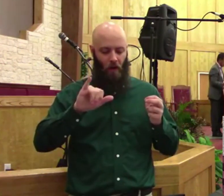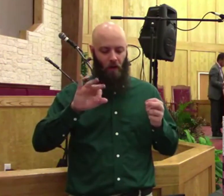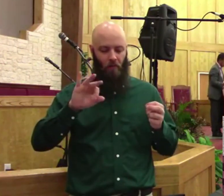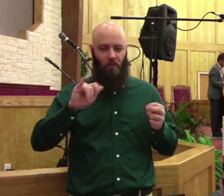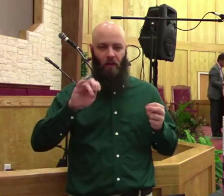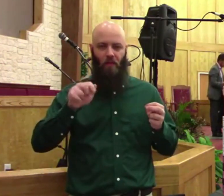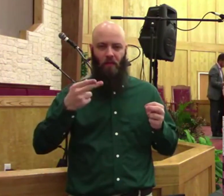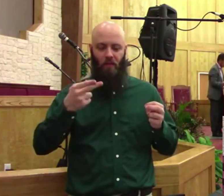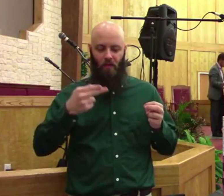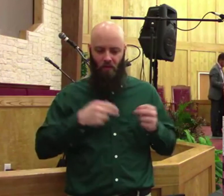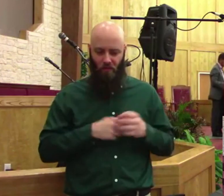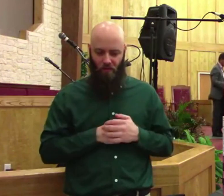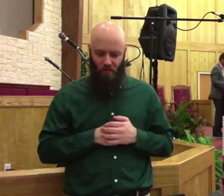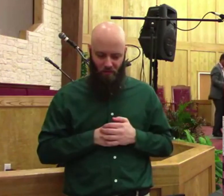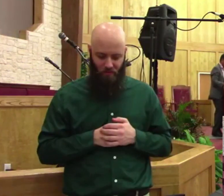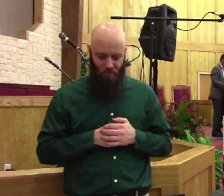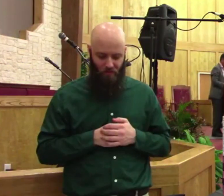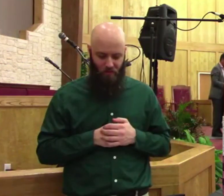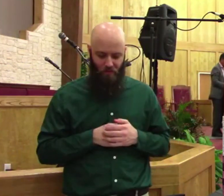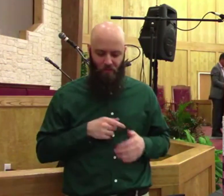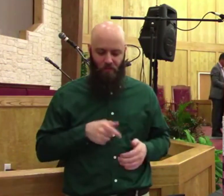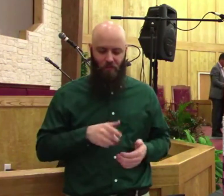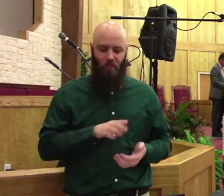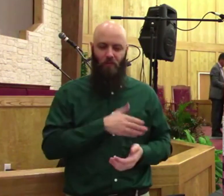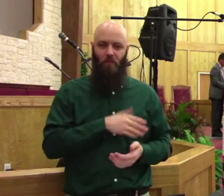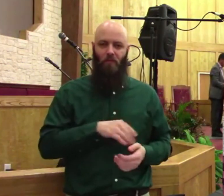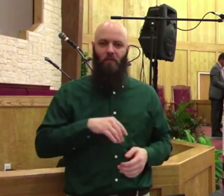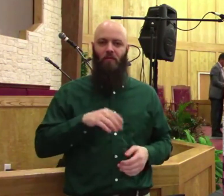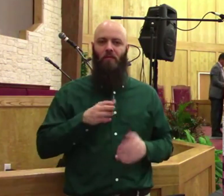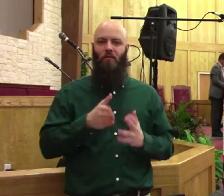this song, By Faith.